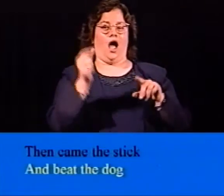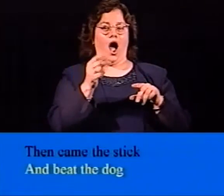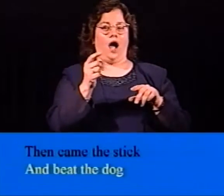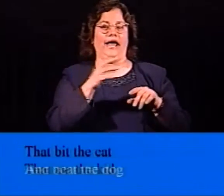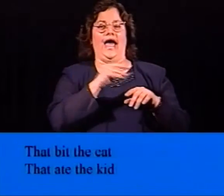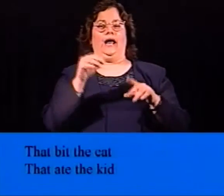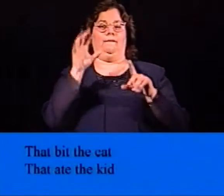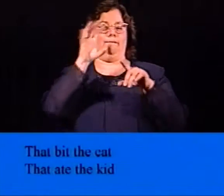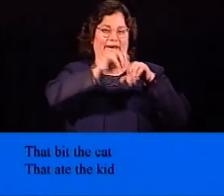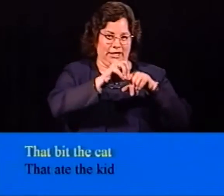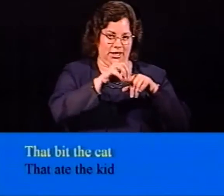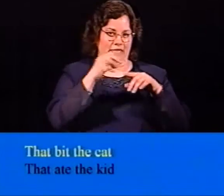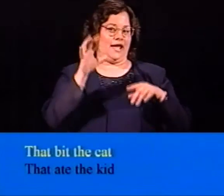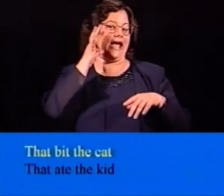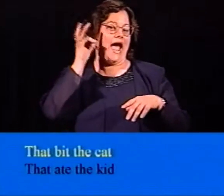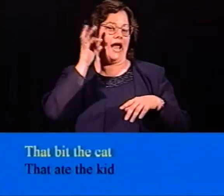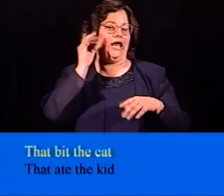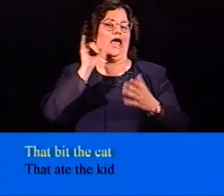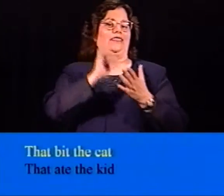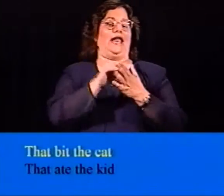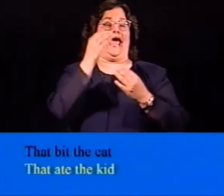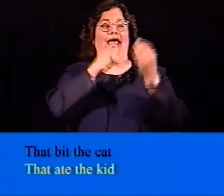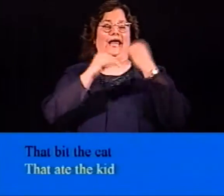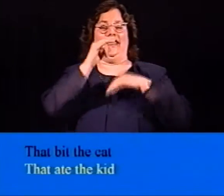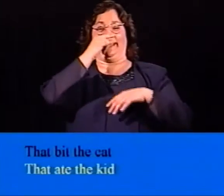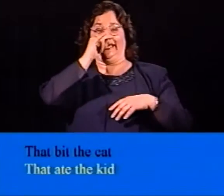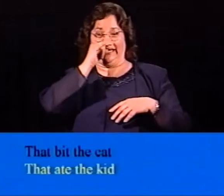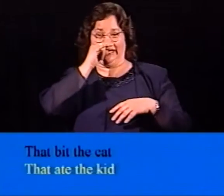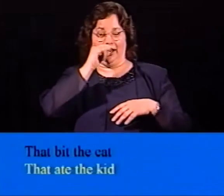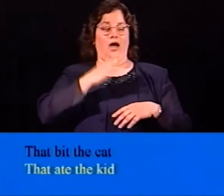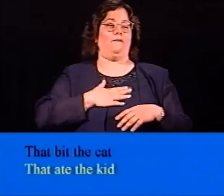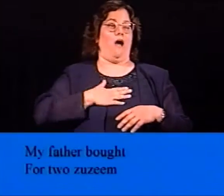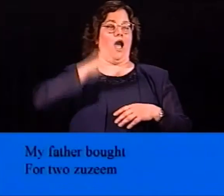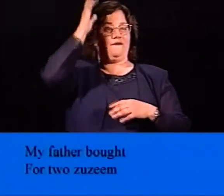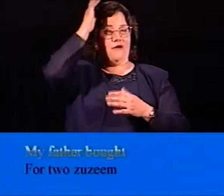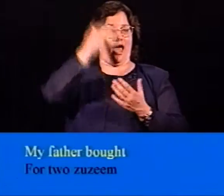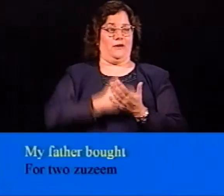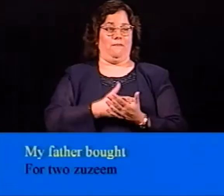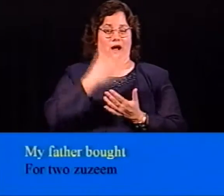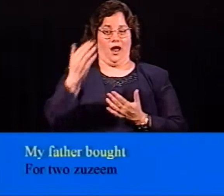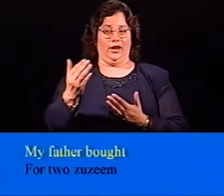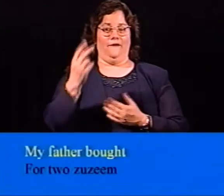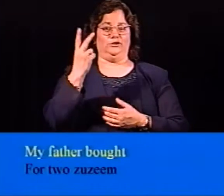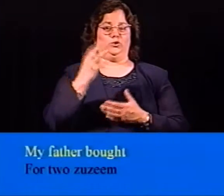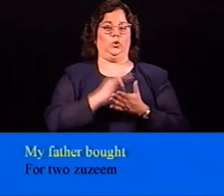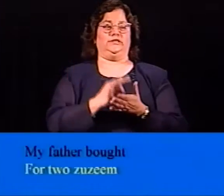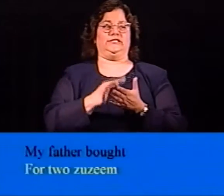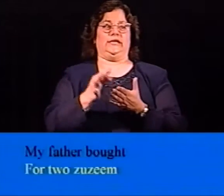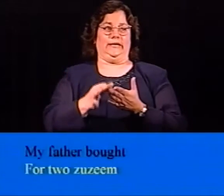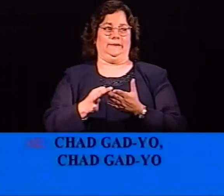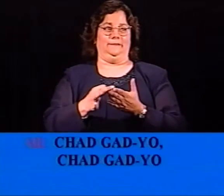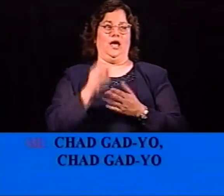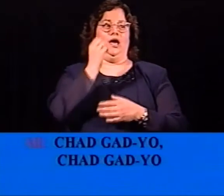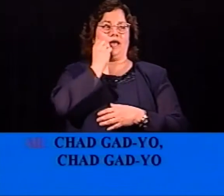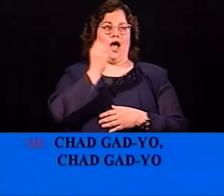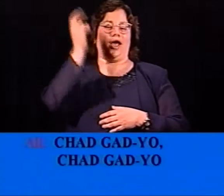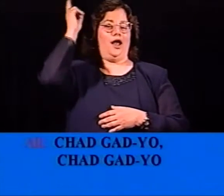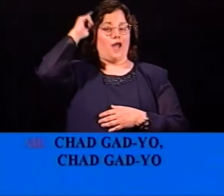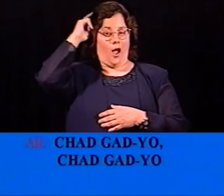cat that ate the kid my father bought for 2 zuzim. Had Gayo.